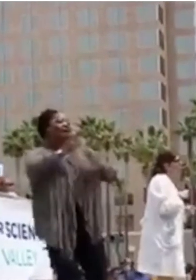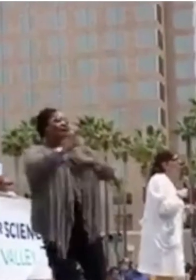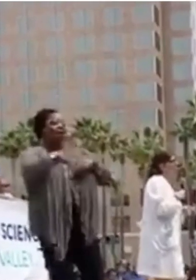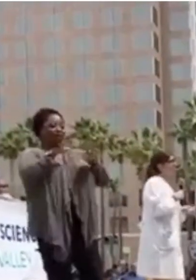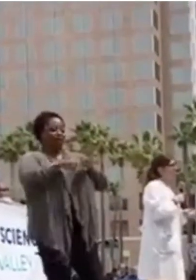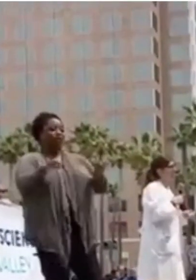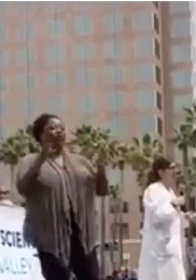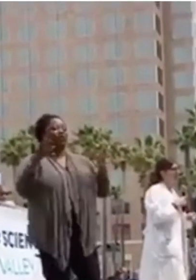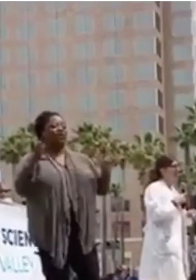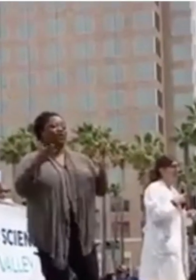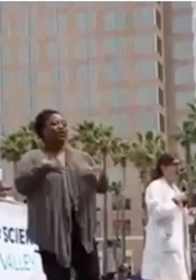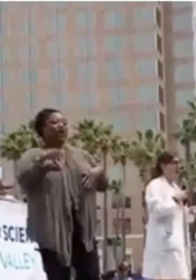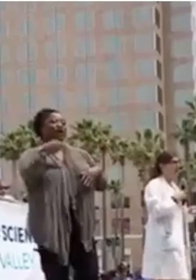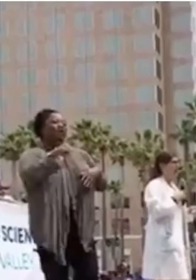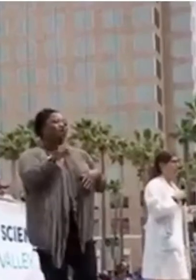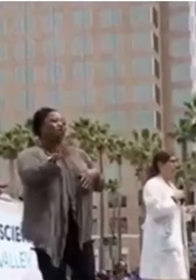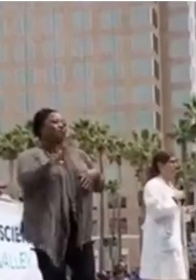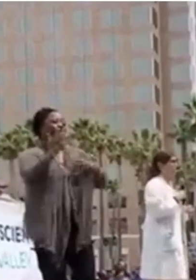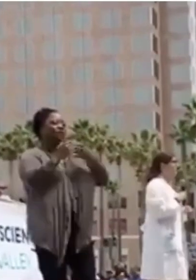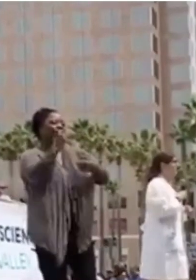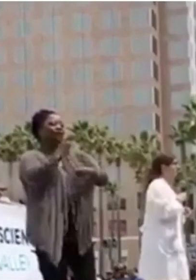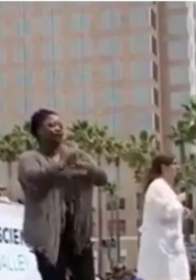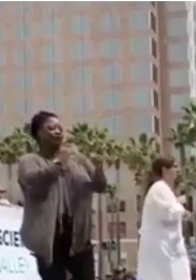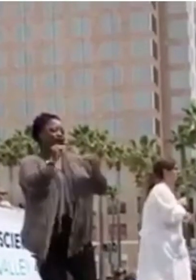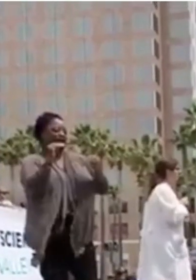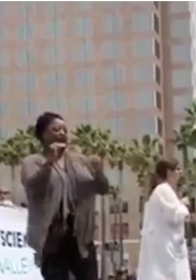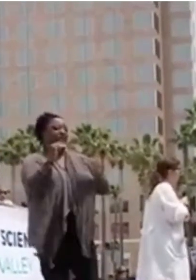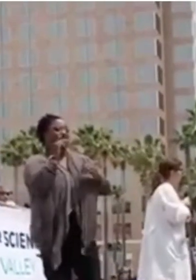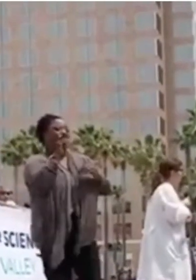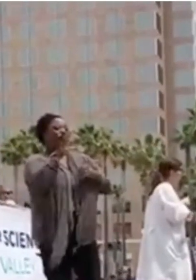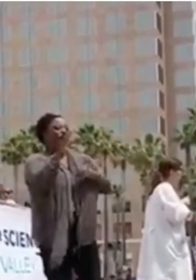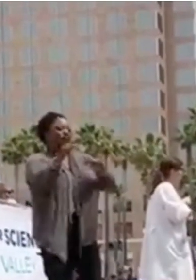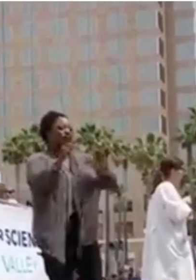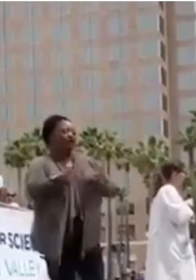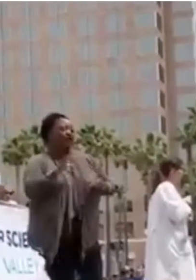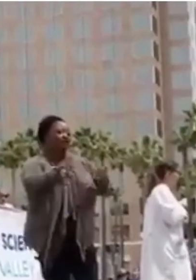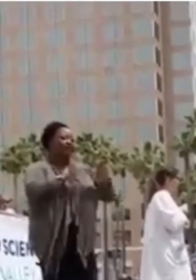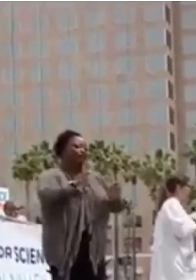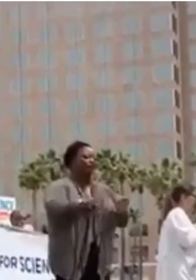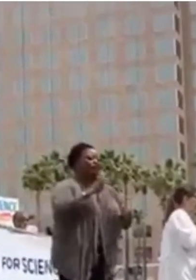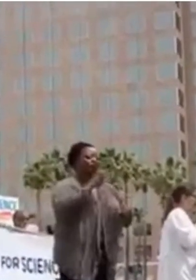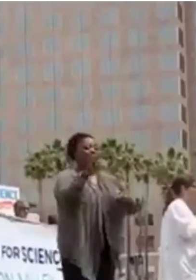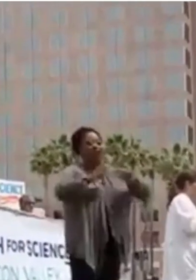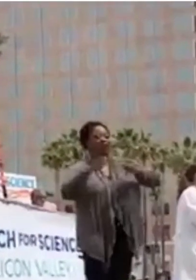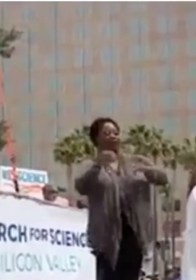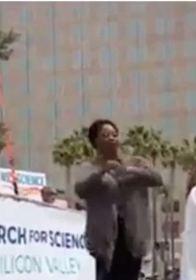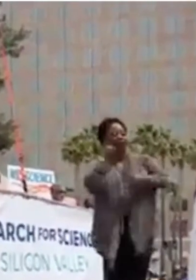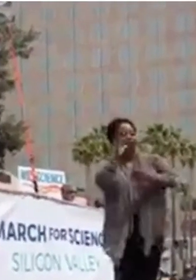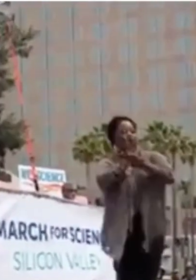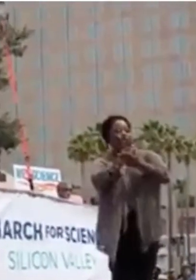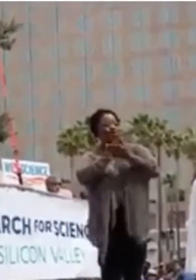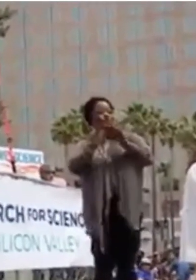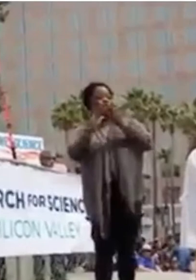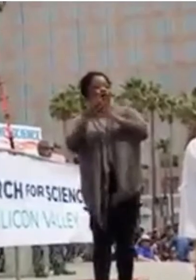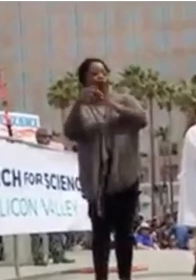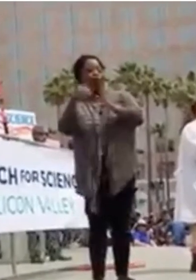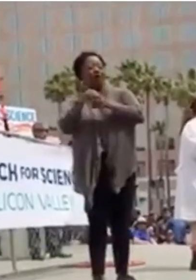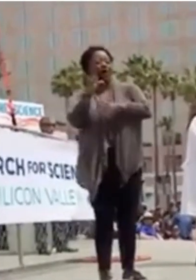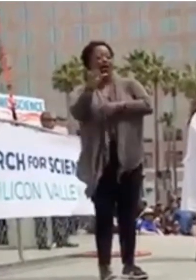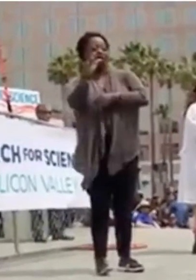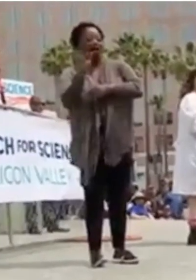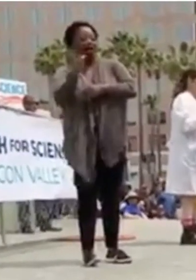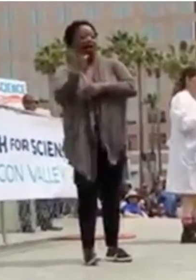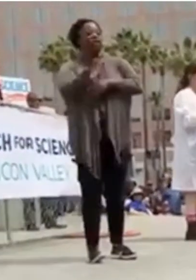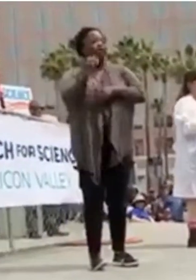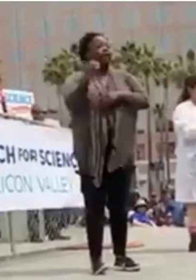After I got my degree, I spent about 5 years teaching neuroscience and chemistry and biology in the homeschool community in Los Angeles.